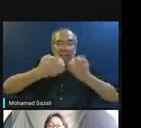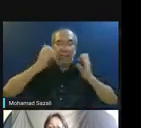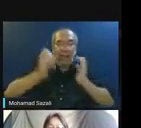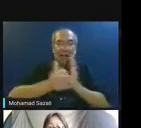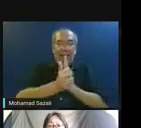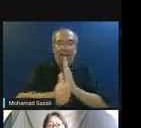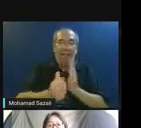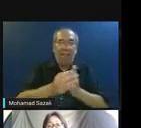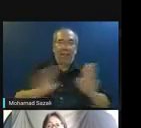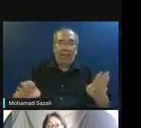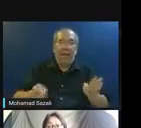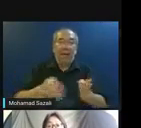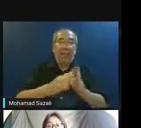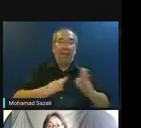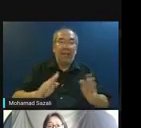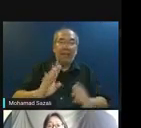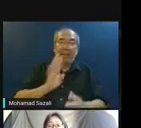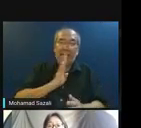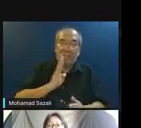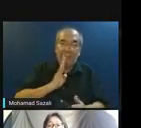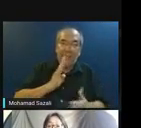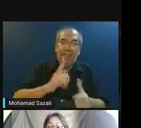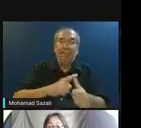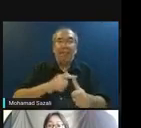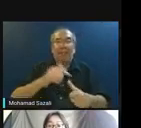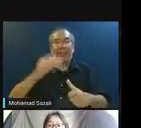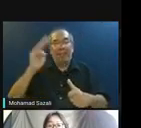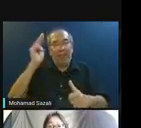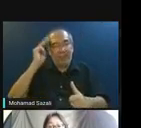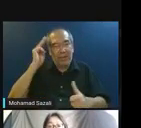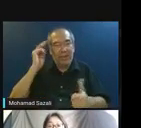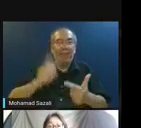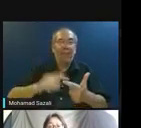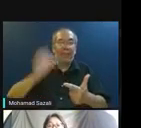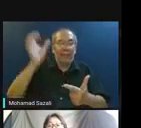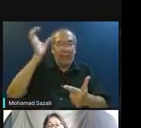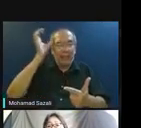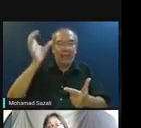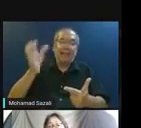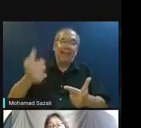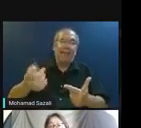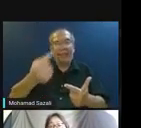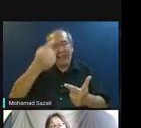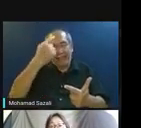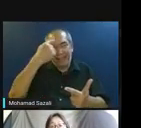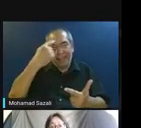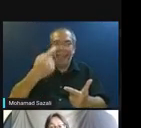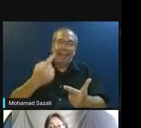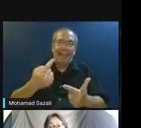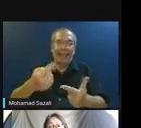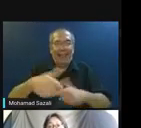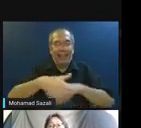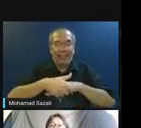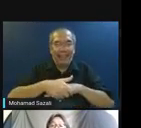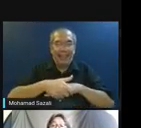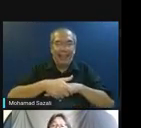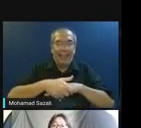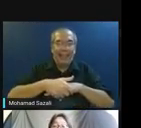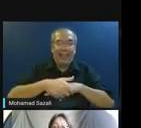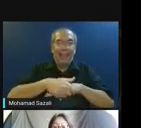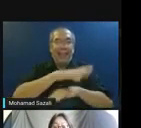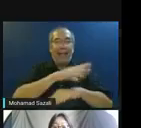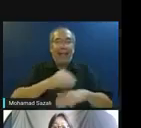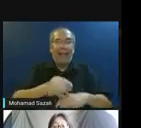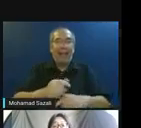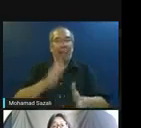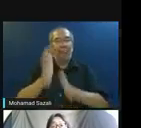a profession, and for a person to do this, he or she should be able to communicate from